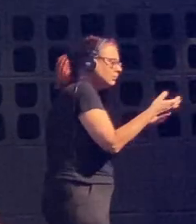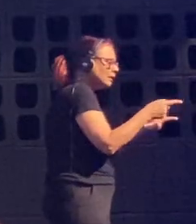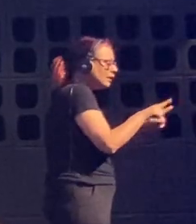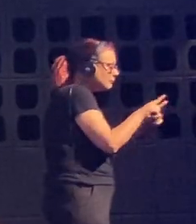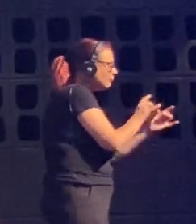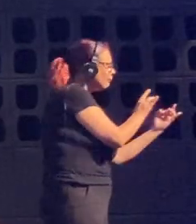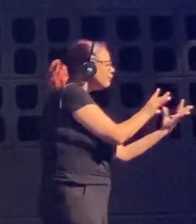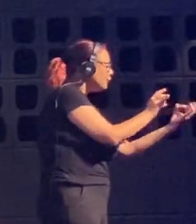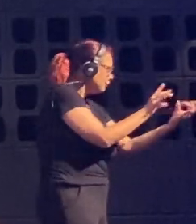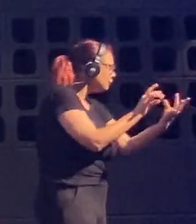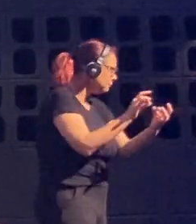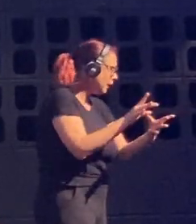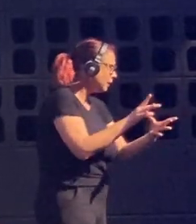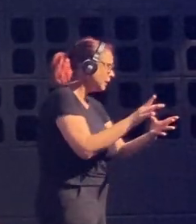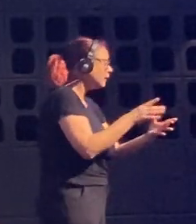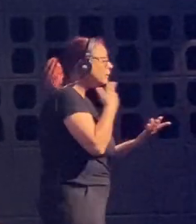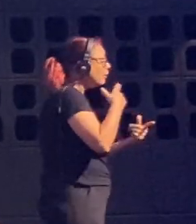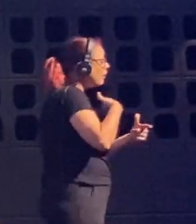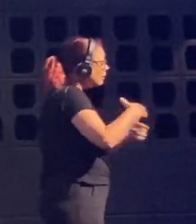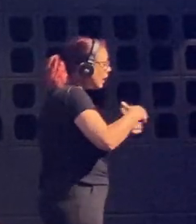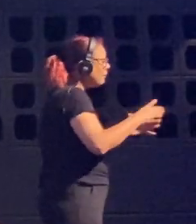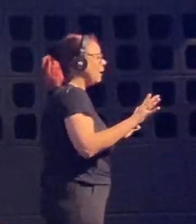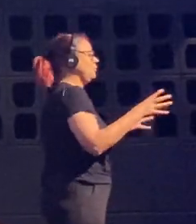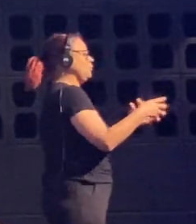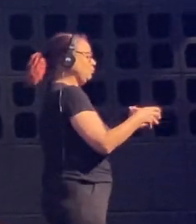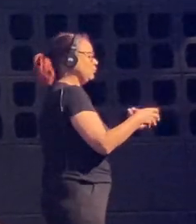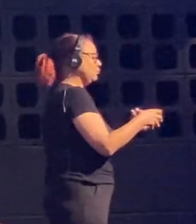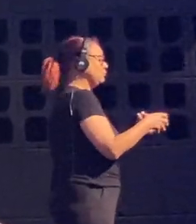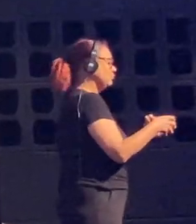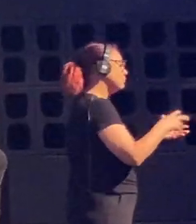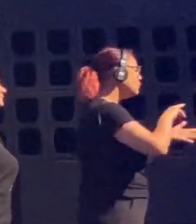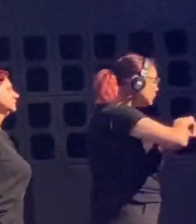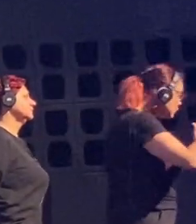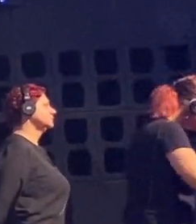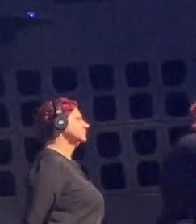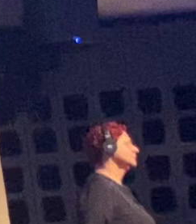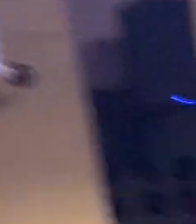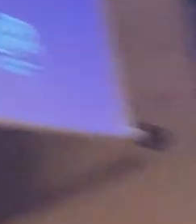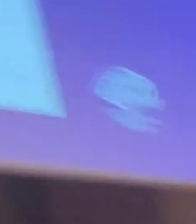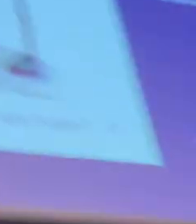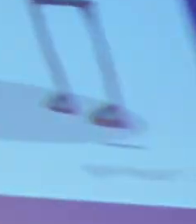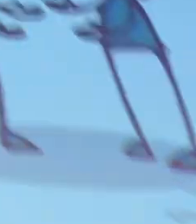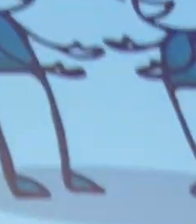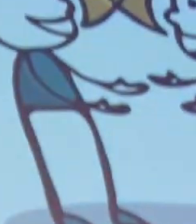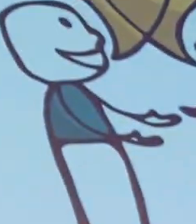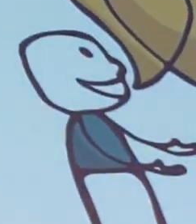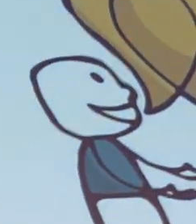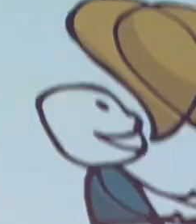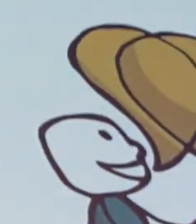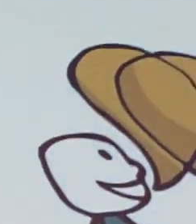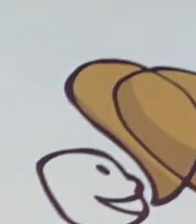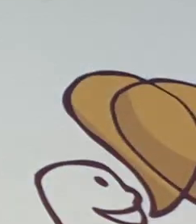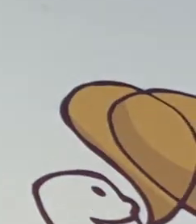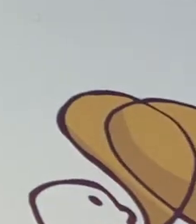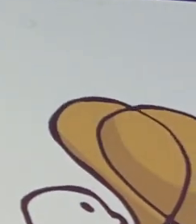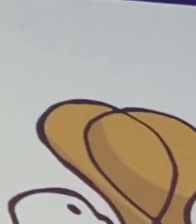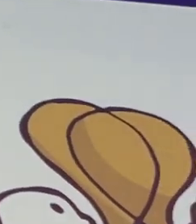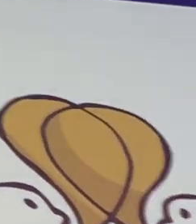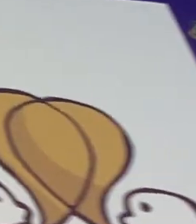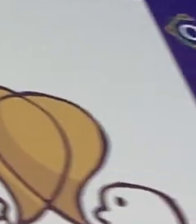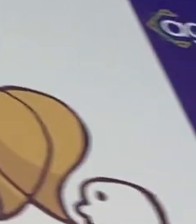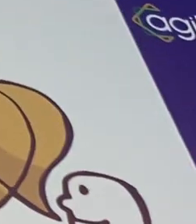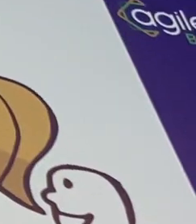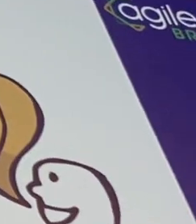three-step process: awareness, why does this need to happen? Training, how can we make it happen?